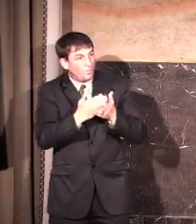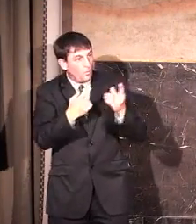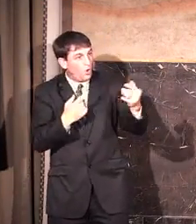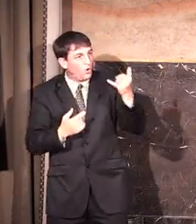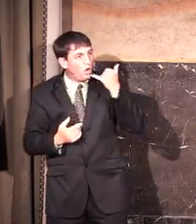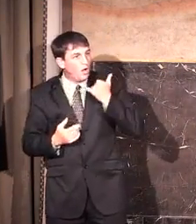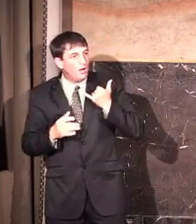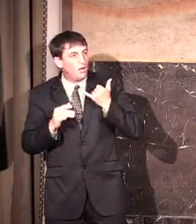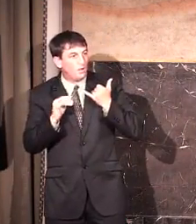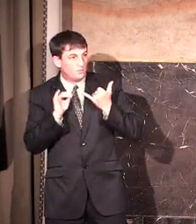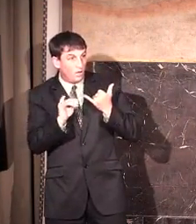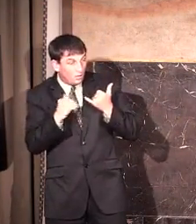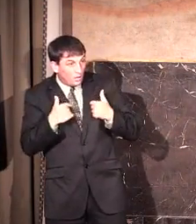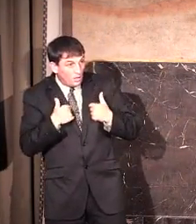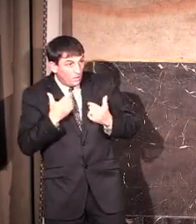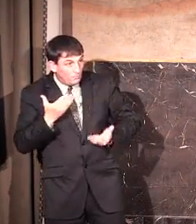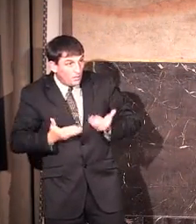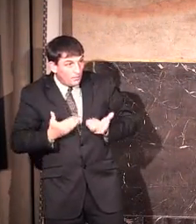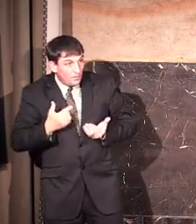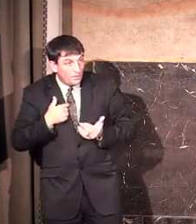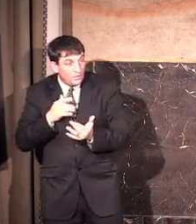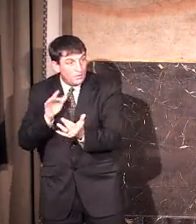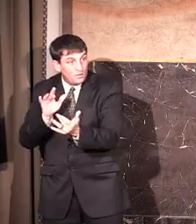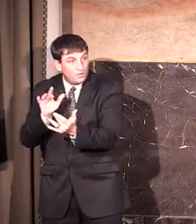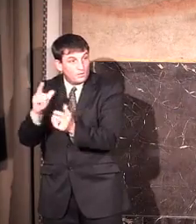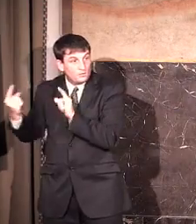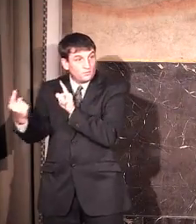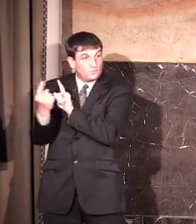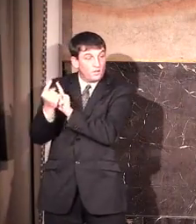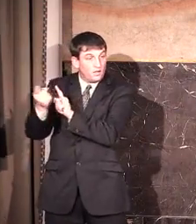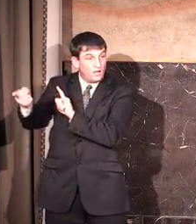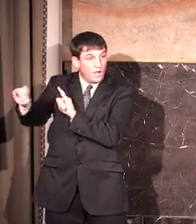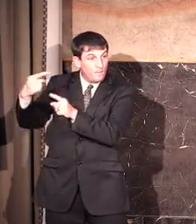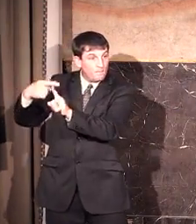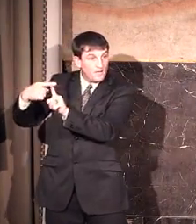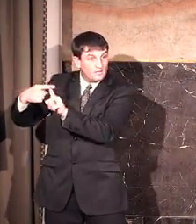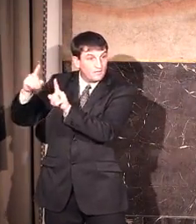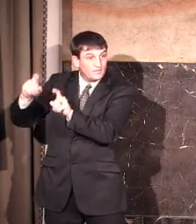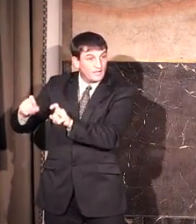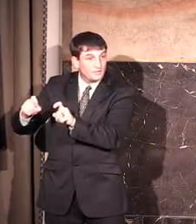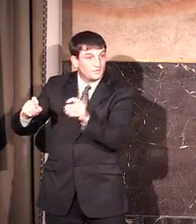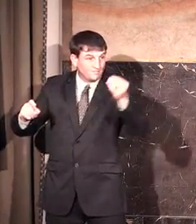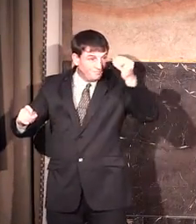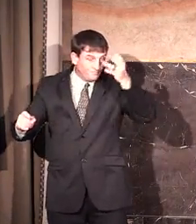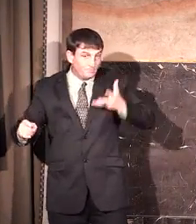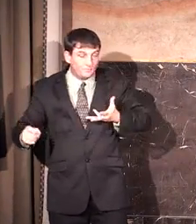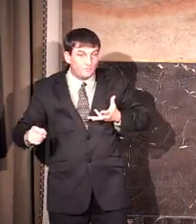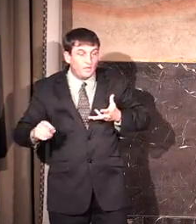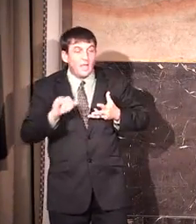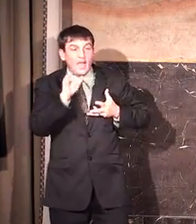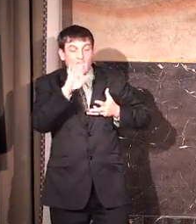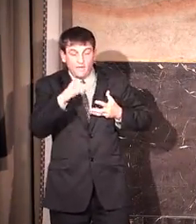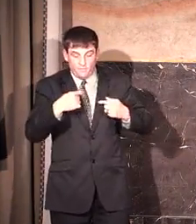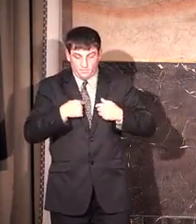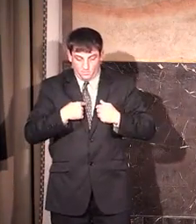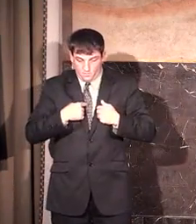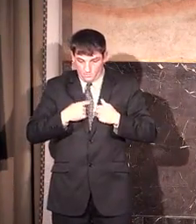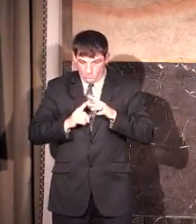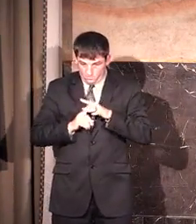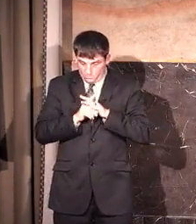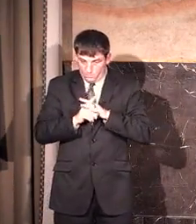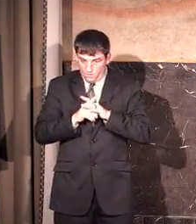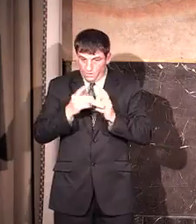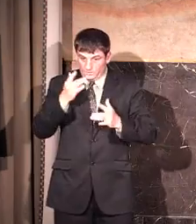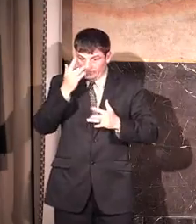you may have been in contact with someone who's tested positive. And so, first of all, we need you to know that. And if you develop symptoms, you need to be tested.